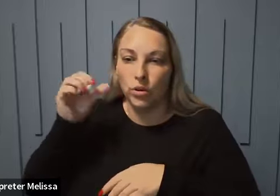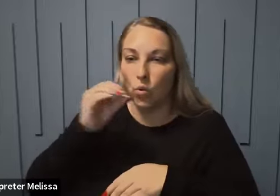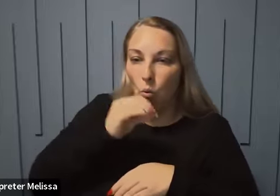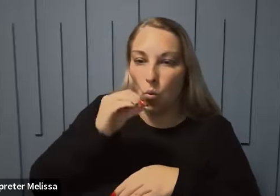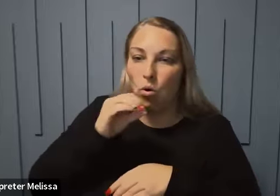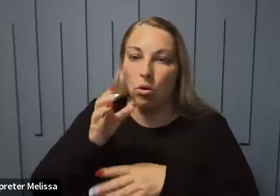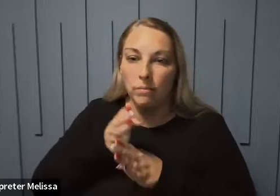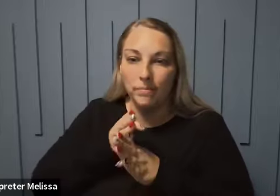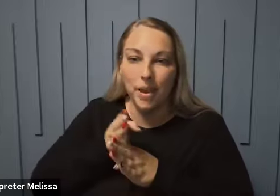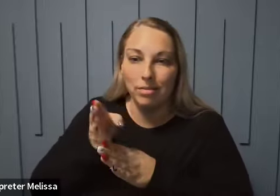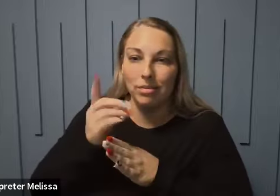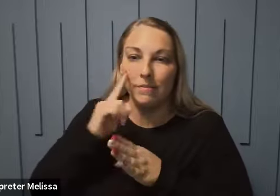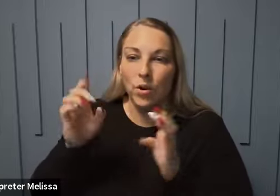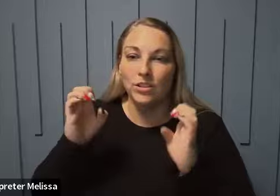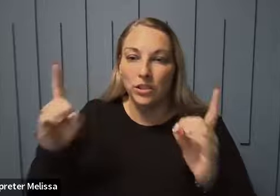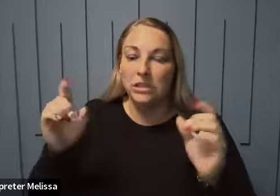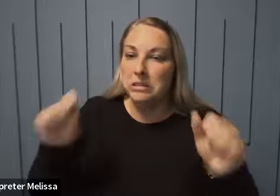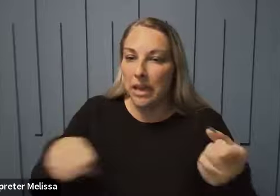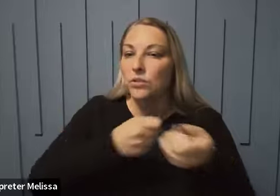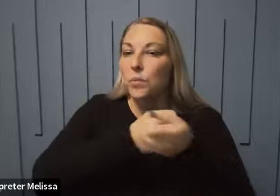education. And